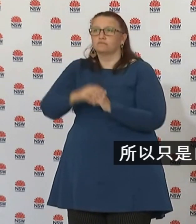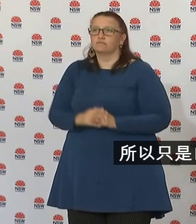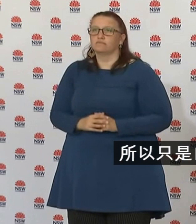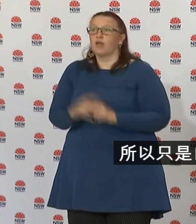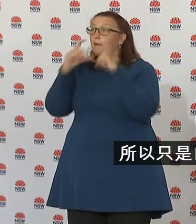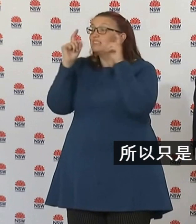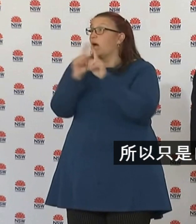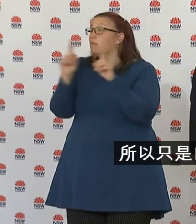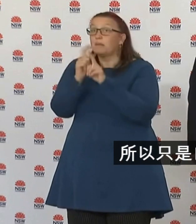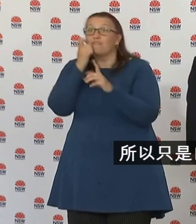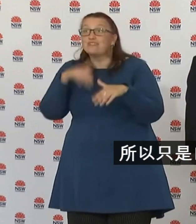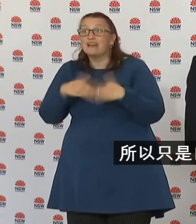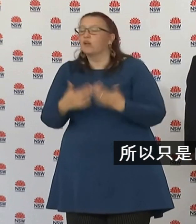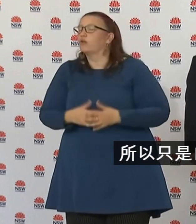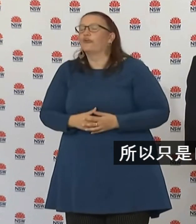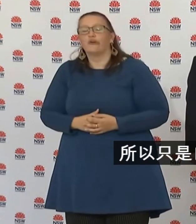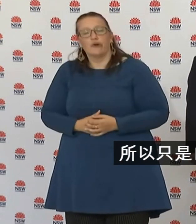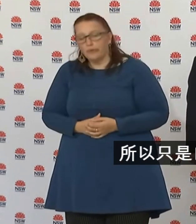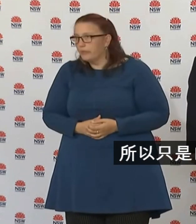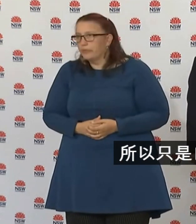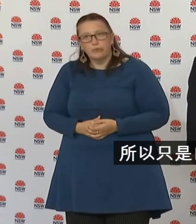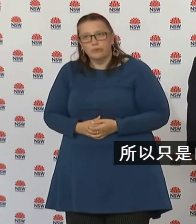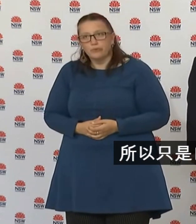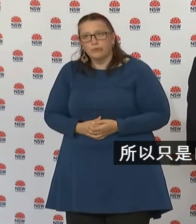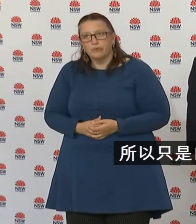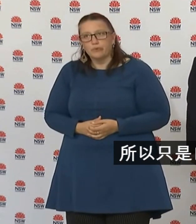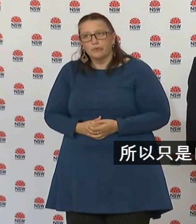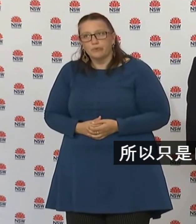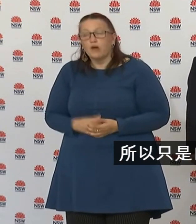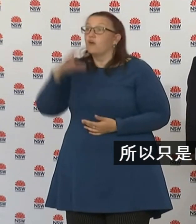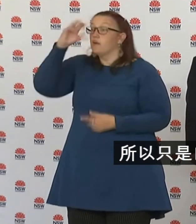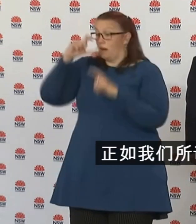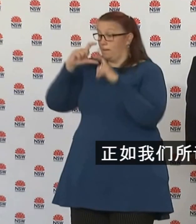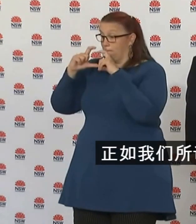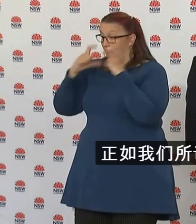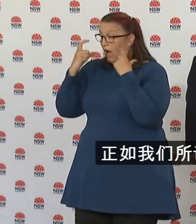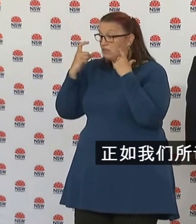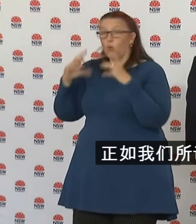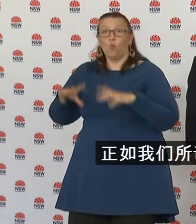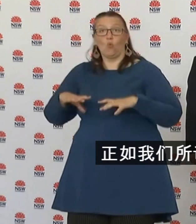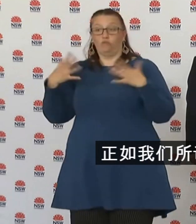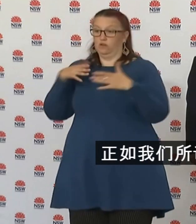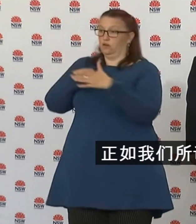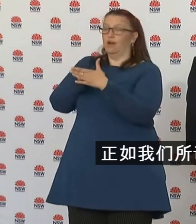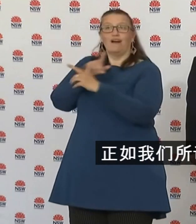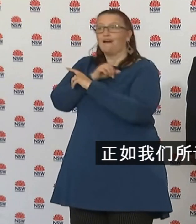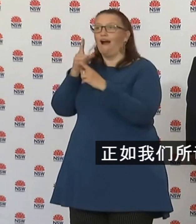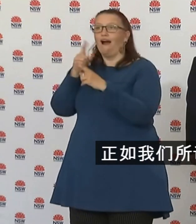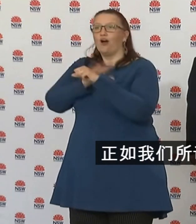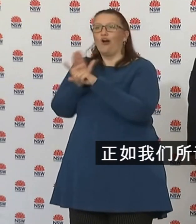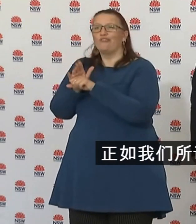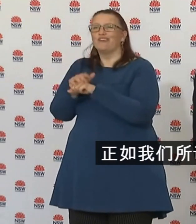as well. So just masks are one line of defence, but again, as we've said, you know, don't go